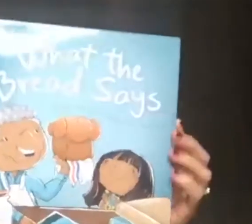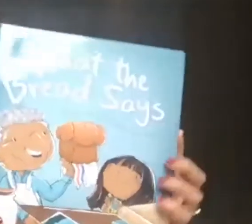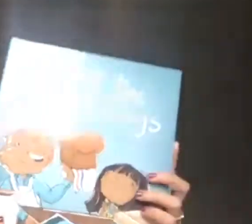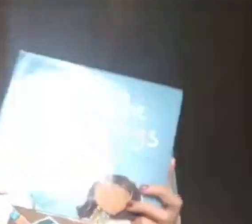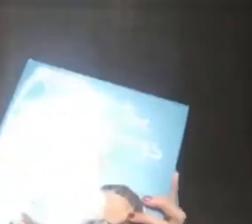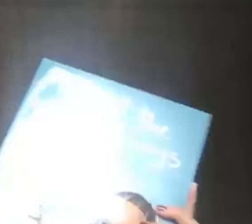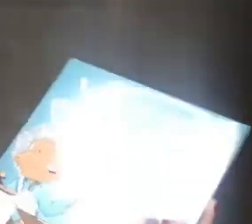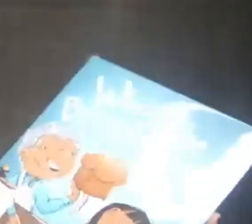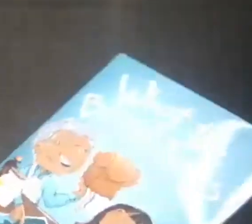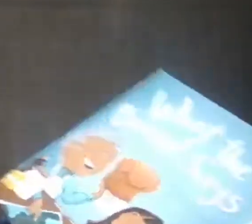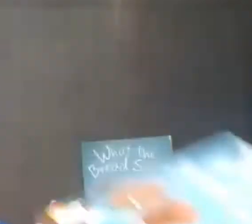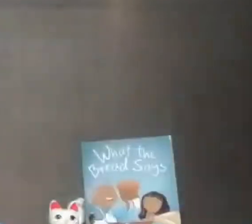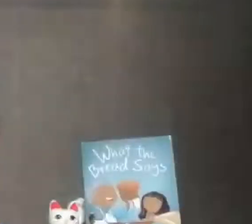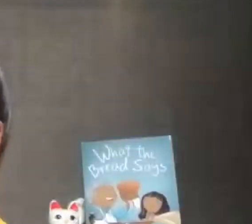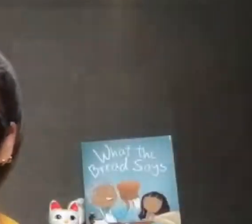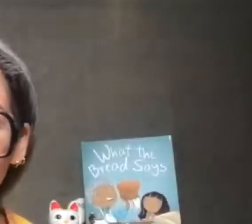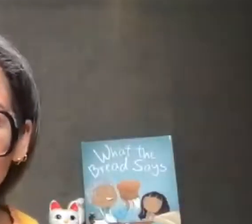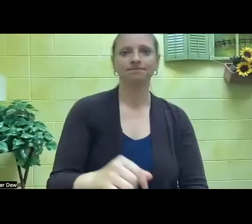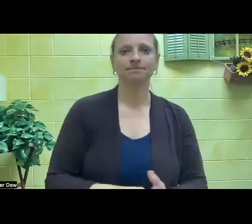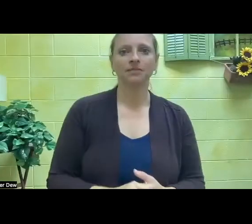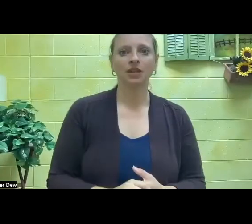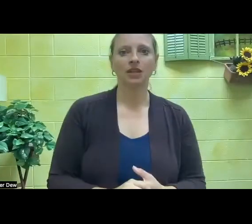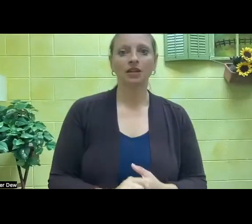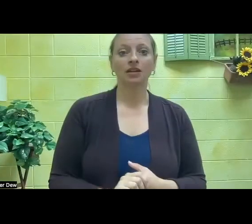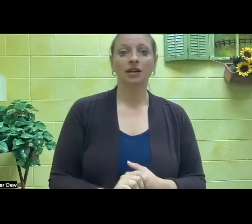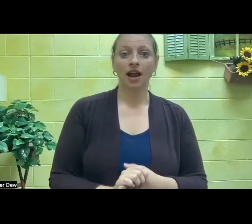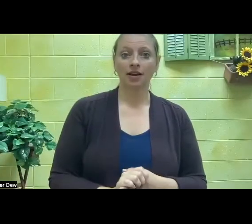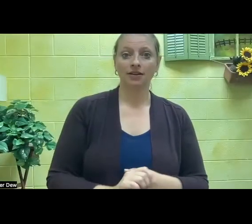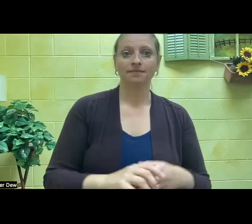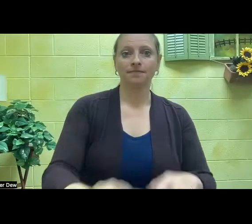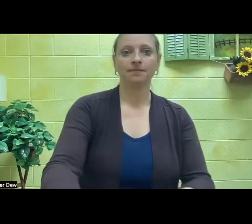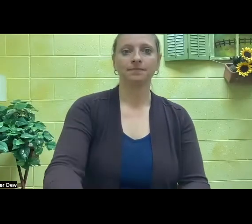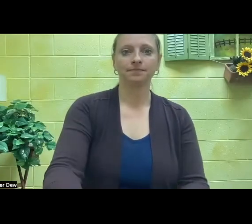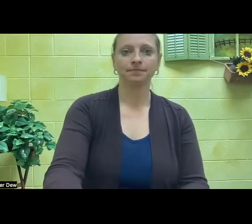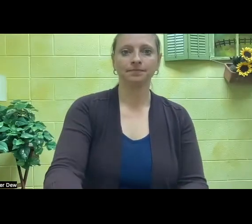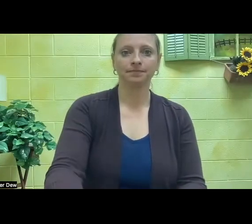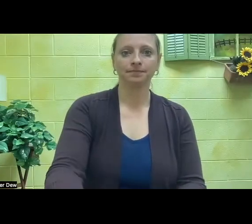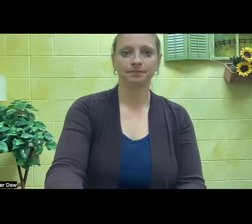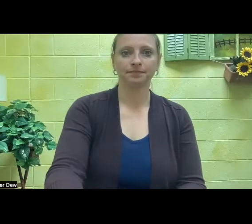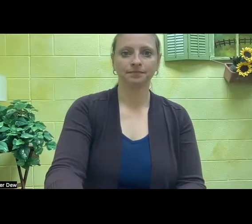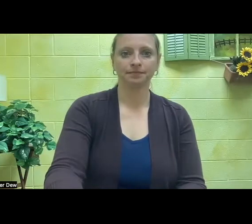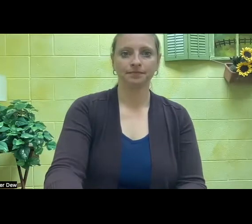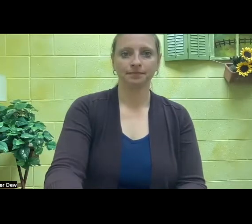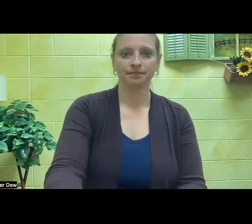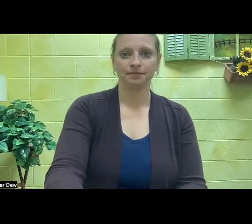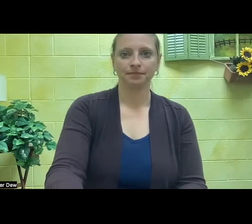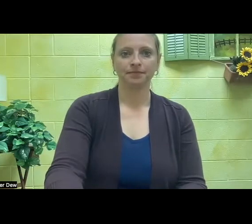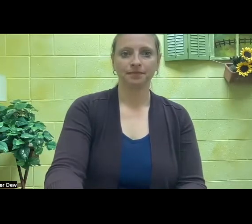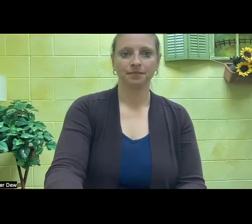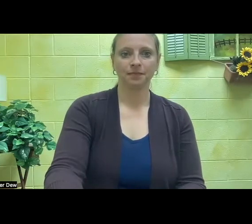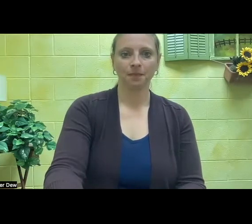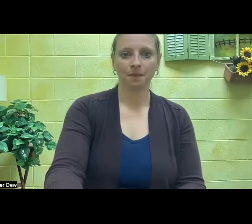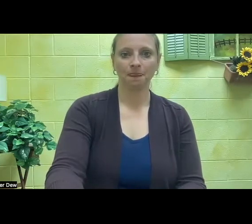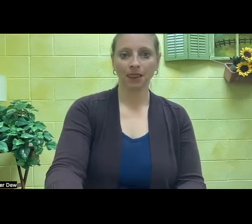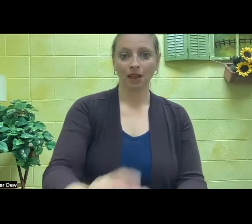Tim made. After he talks, then we'll do some questions. But here we go. All right. So what the